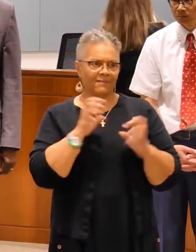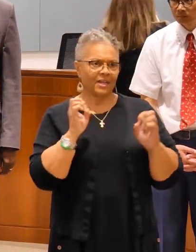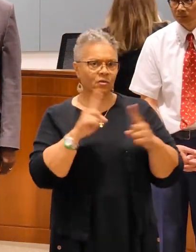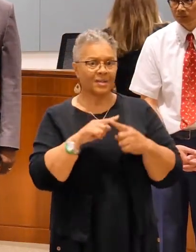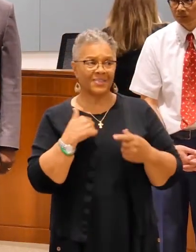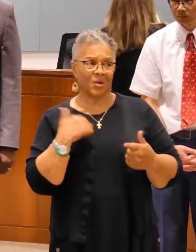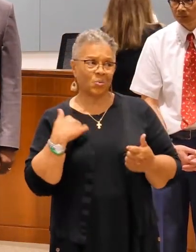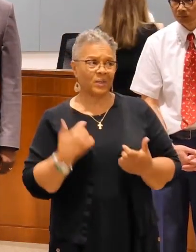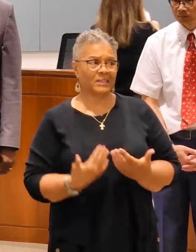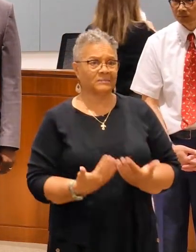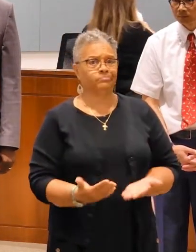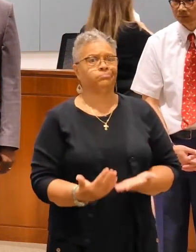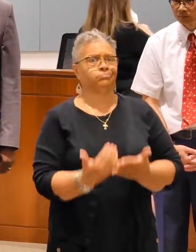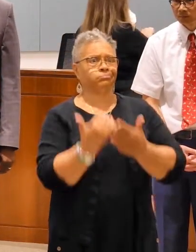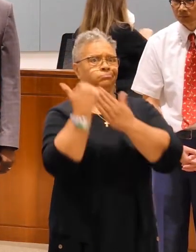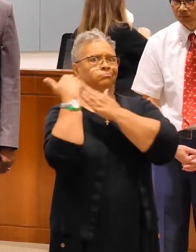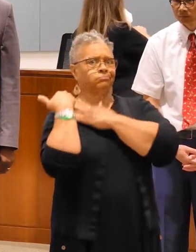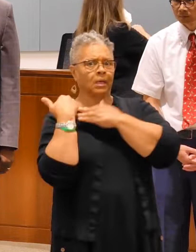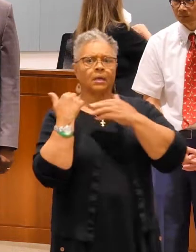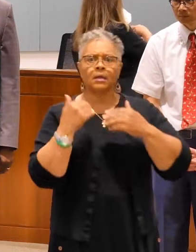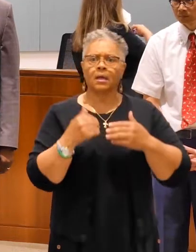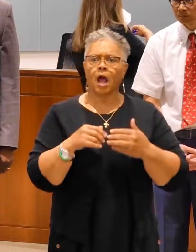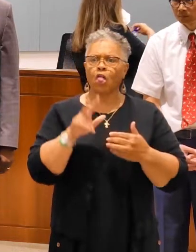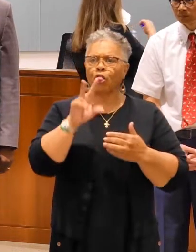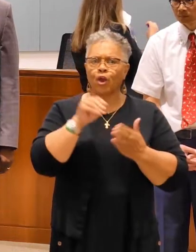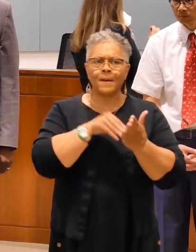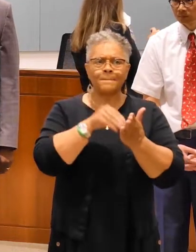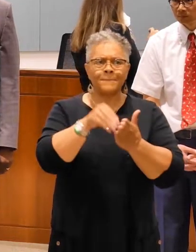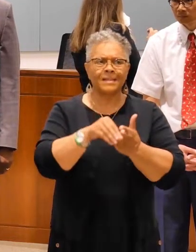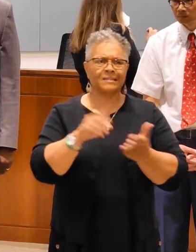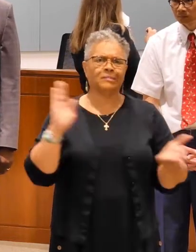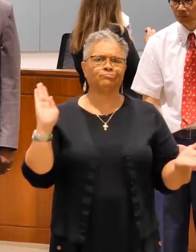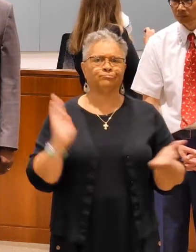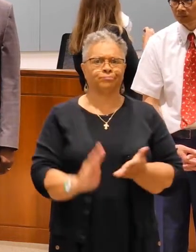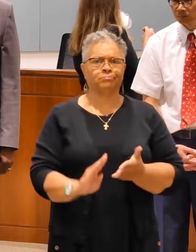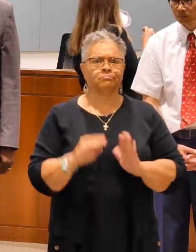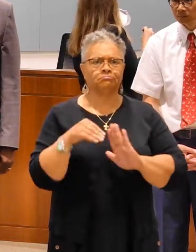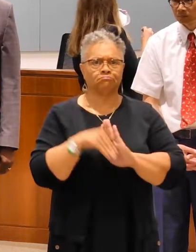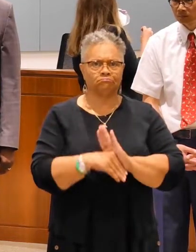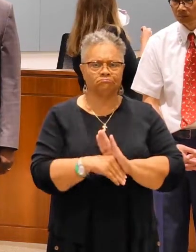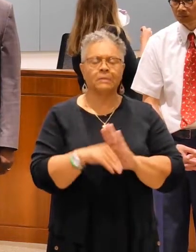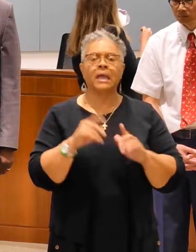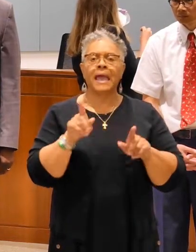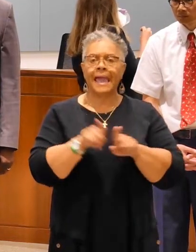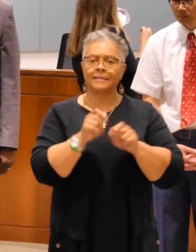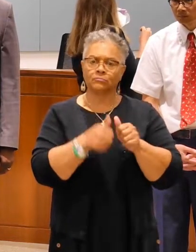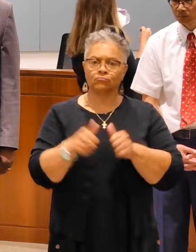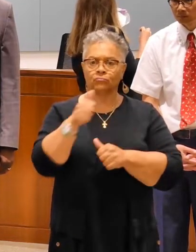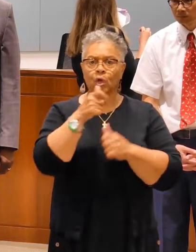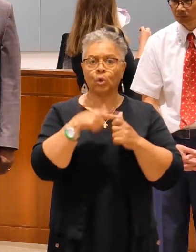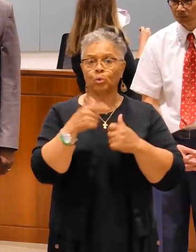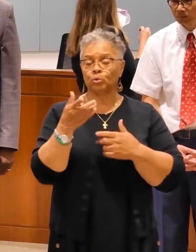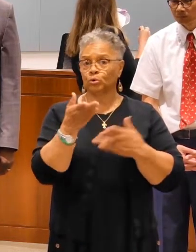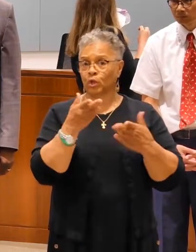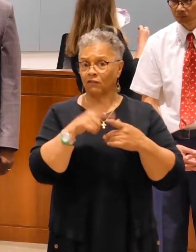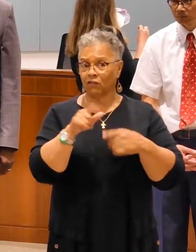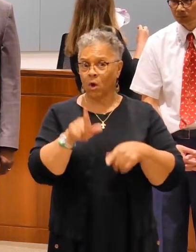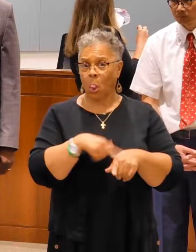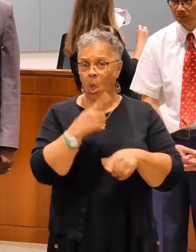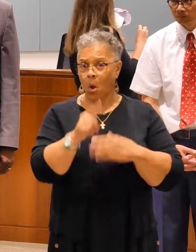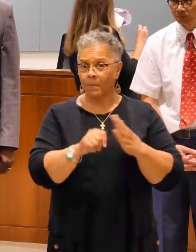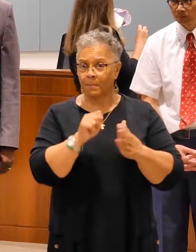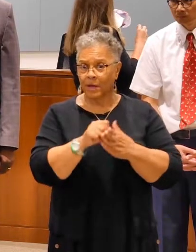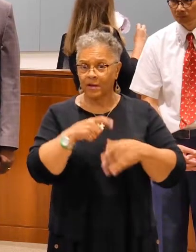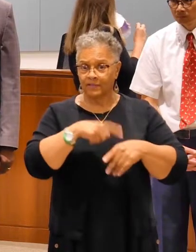approximately $37 million deficit. And for me as a superintendent who served as a long period of time, the